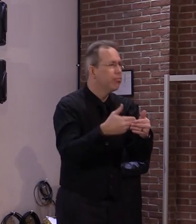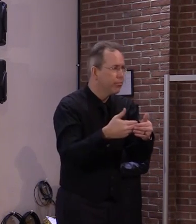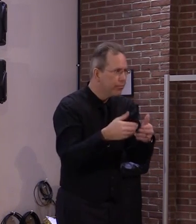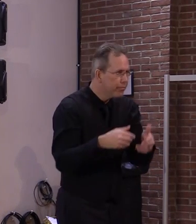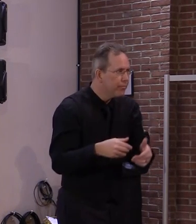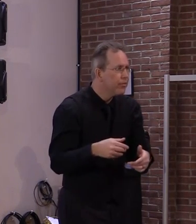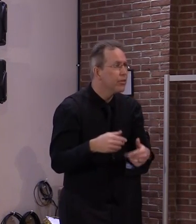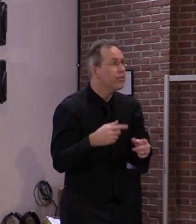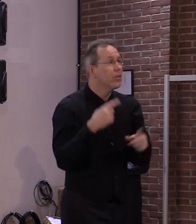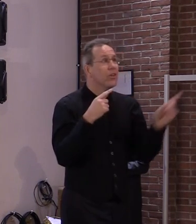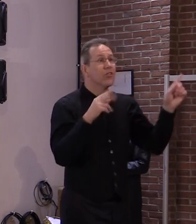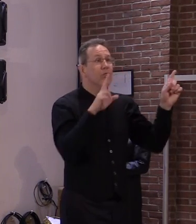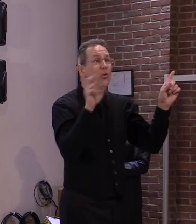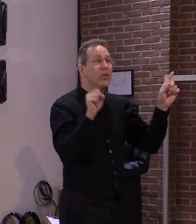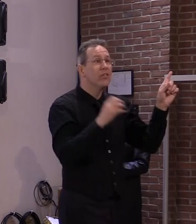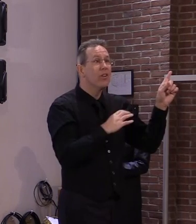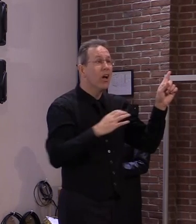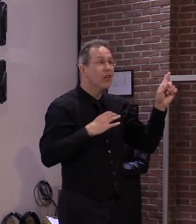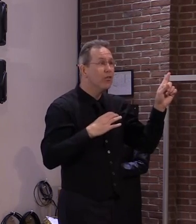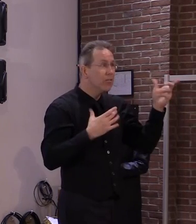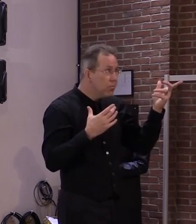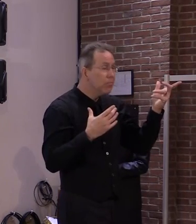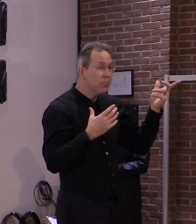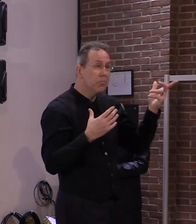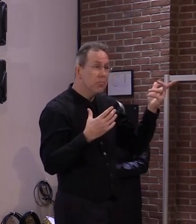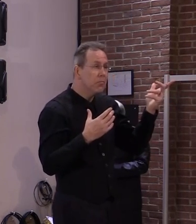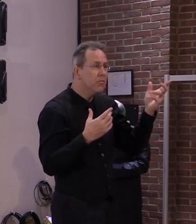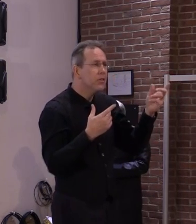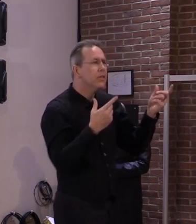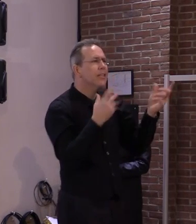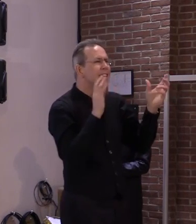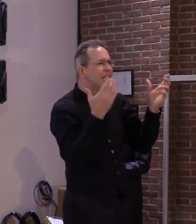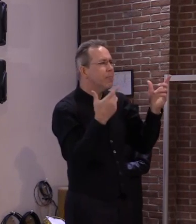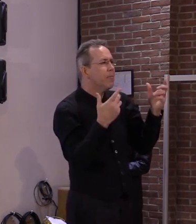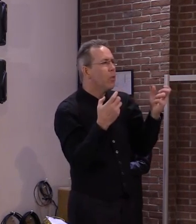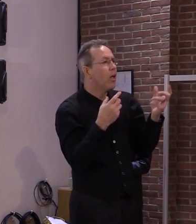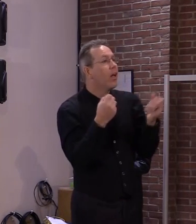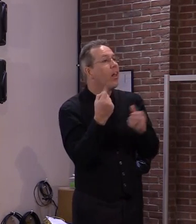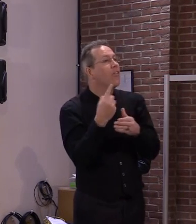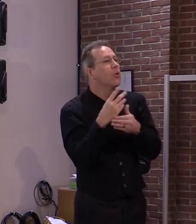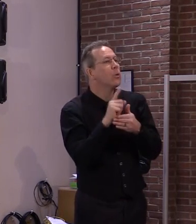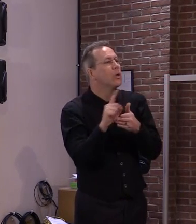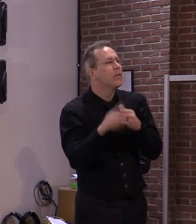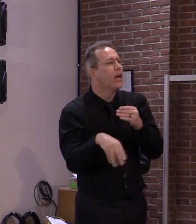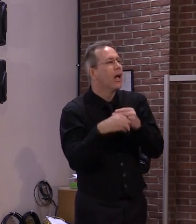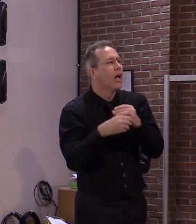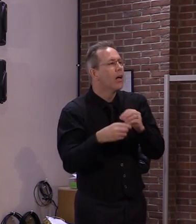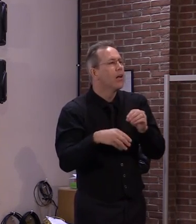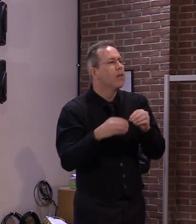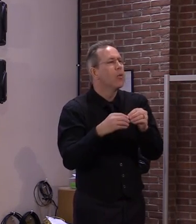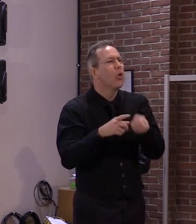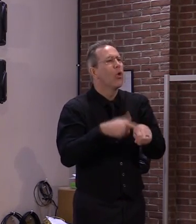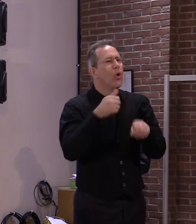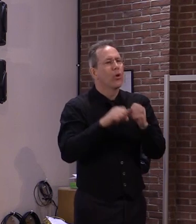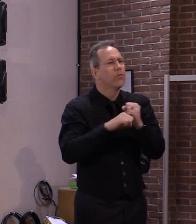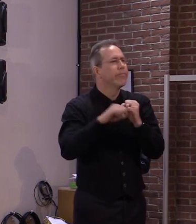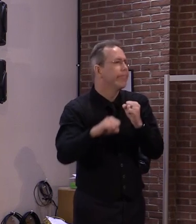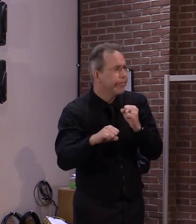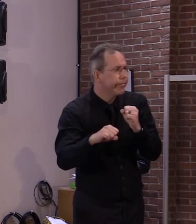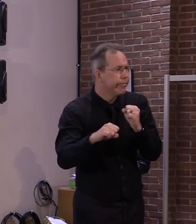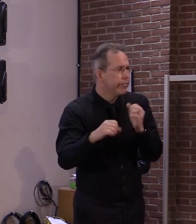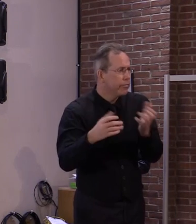is that a lot of those benefits are likely to be continued, but we are aware that there is always that potential